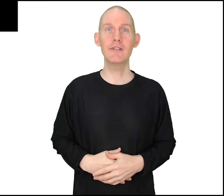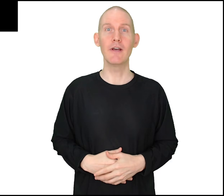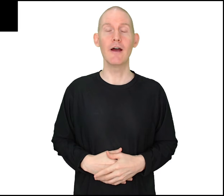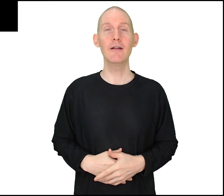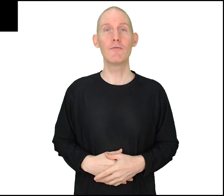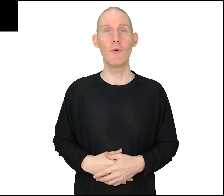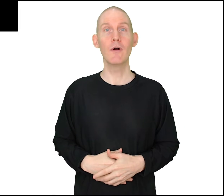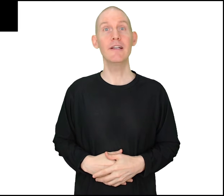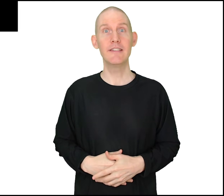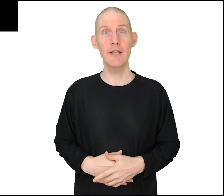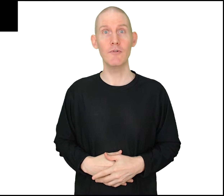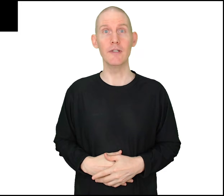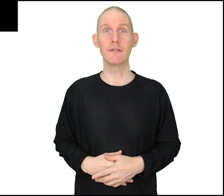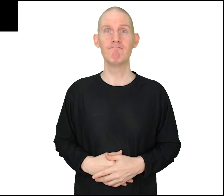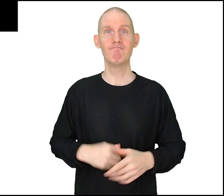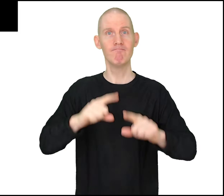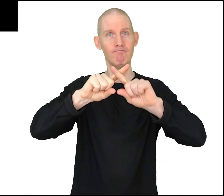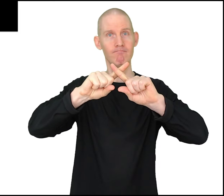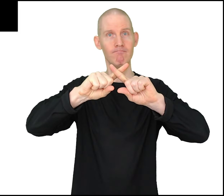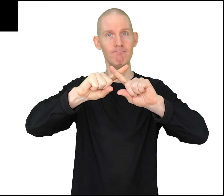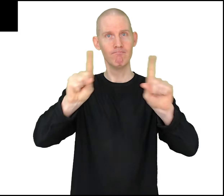sign for different.